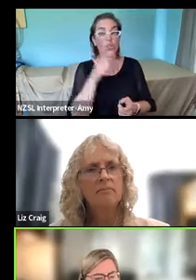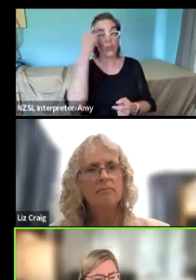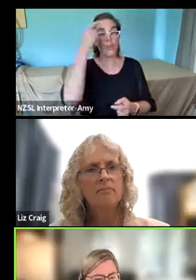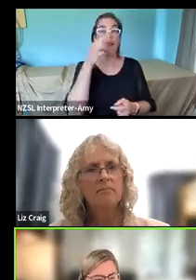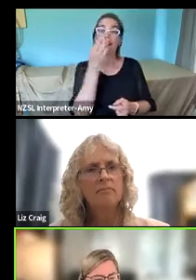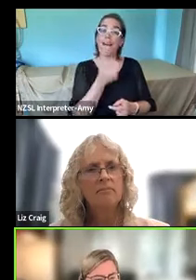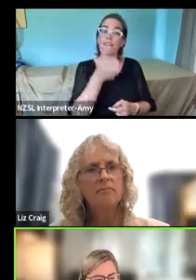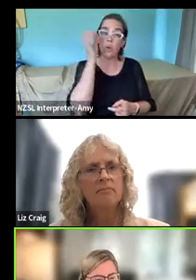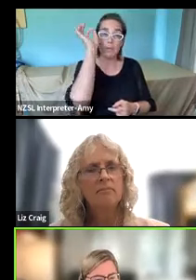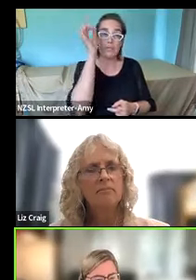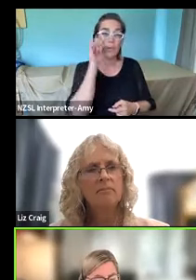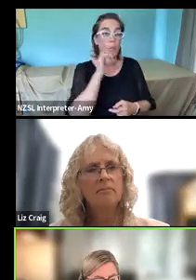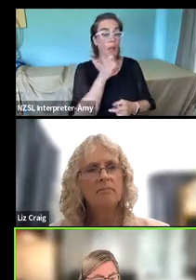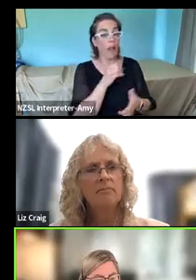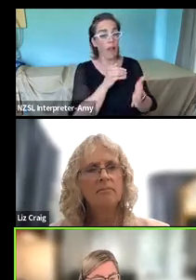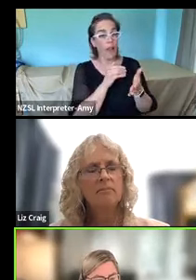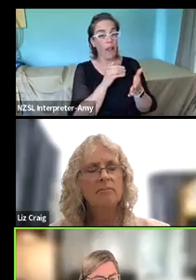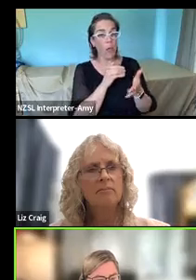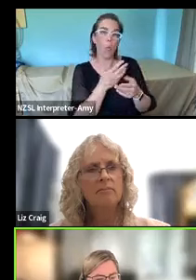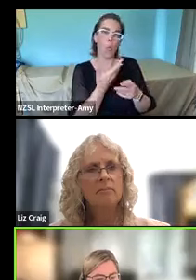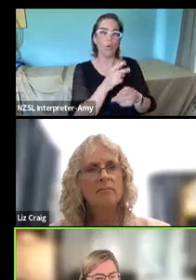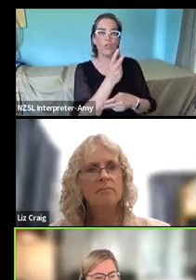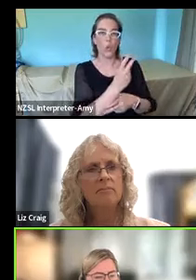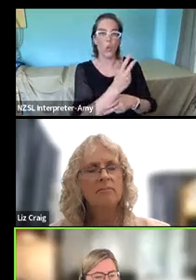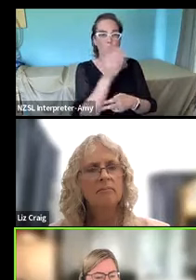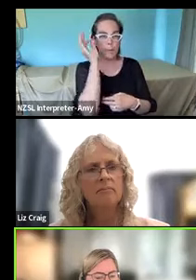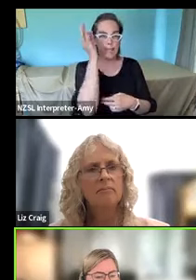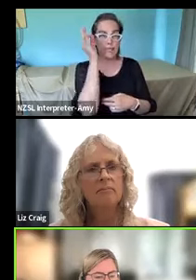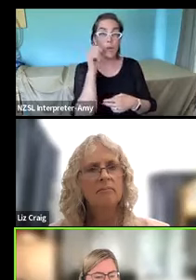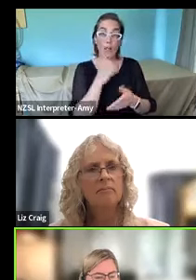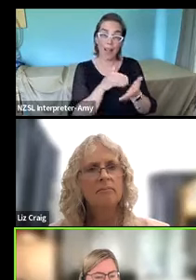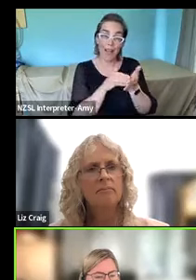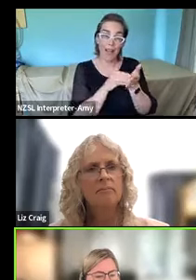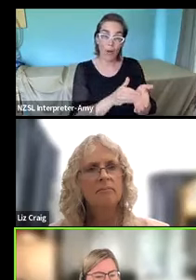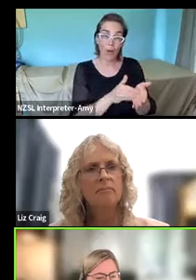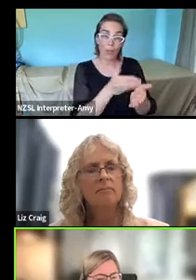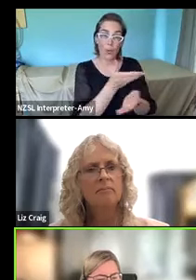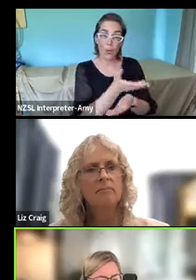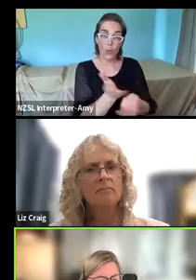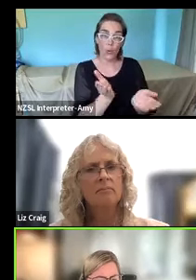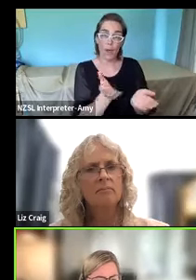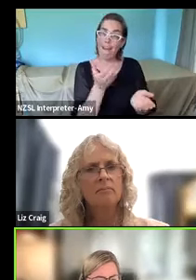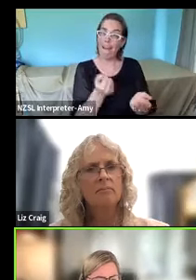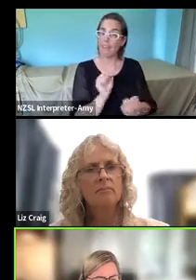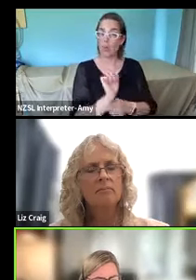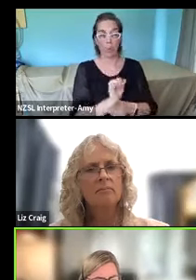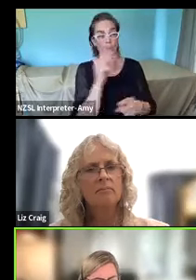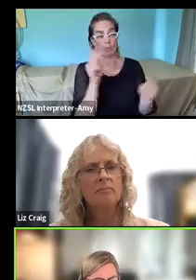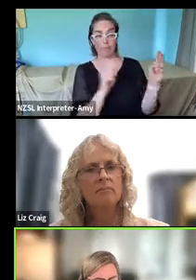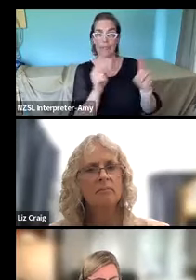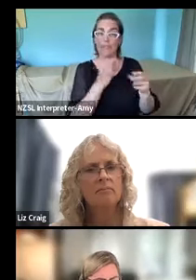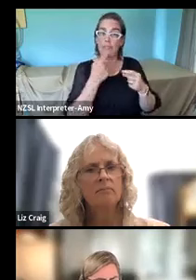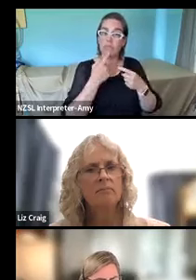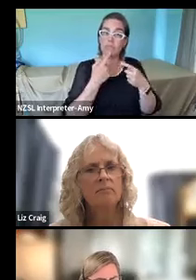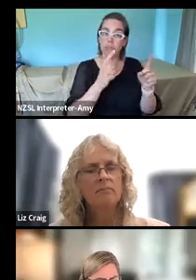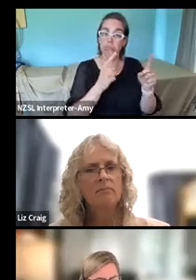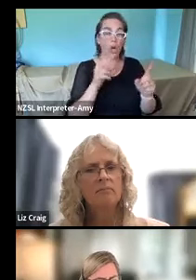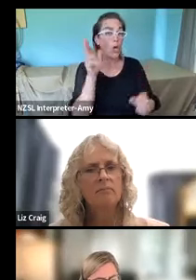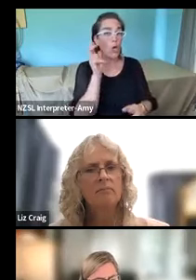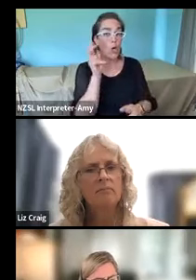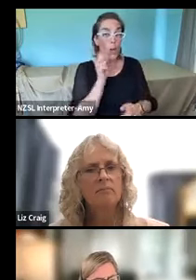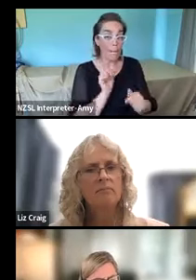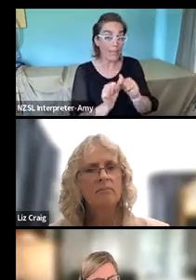to, or two committees, is going to help you have your voice heard a bit better? Yes, it is. I